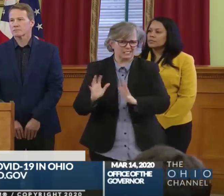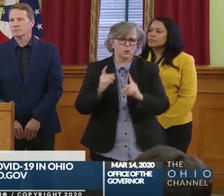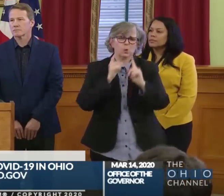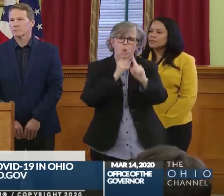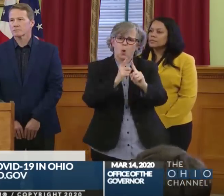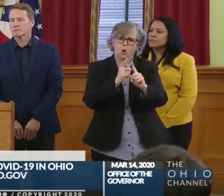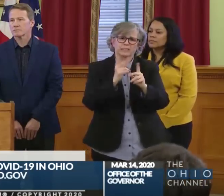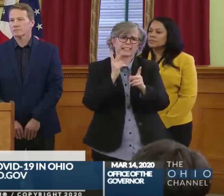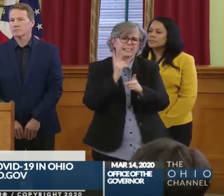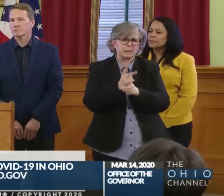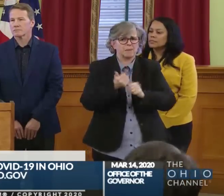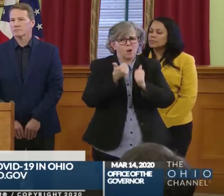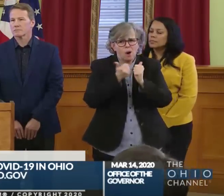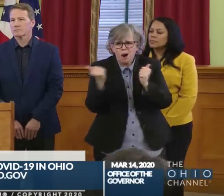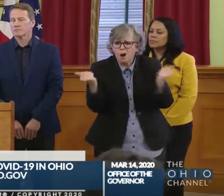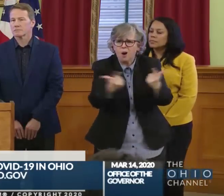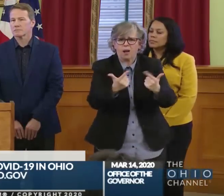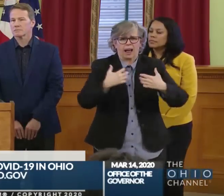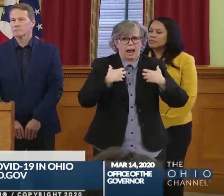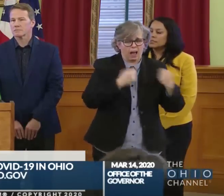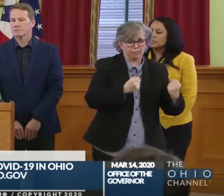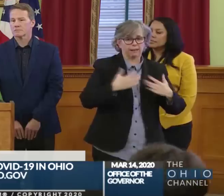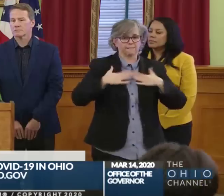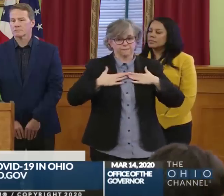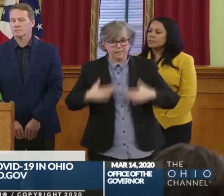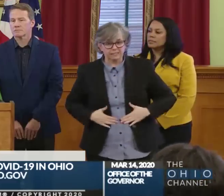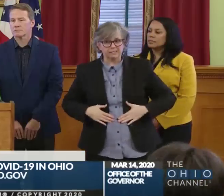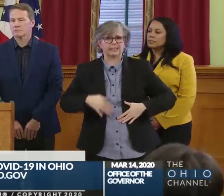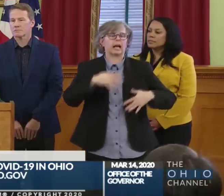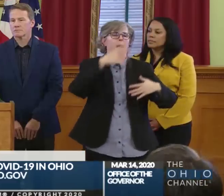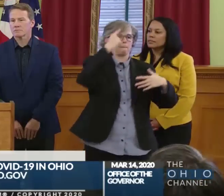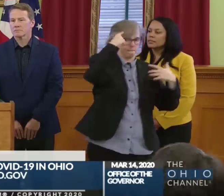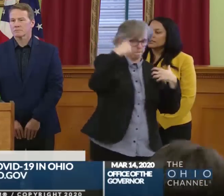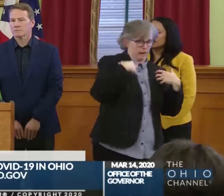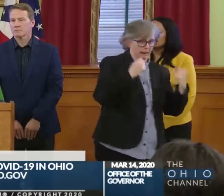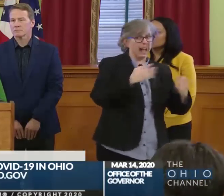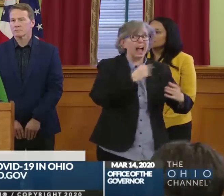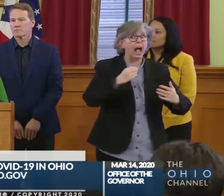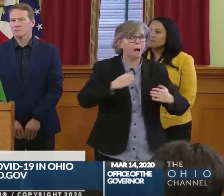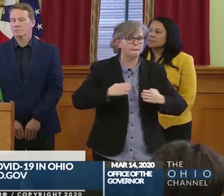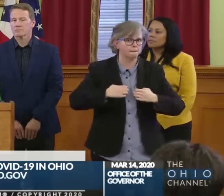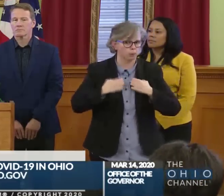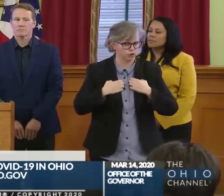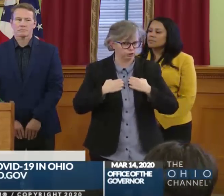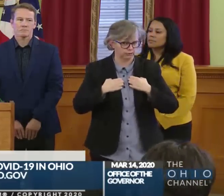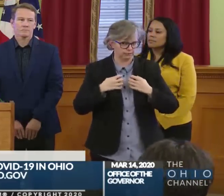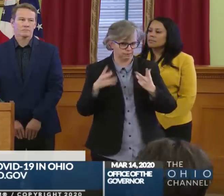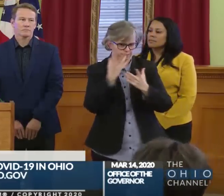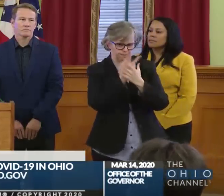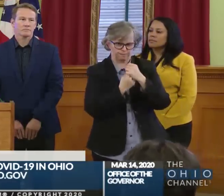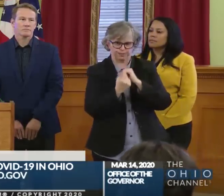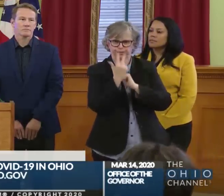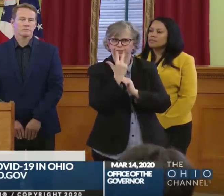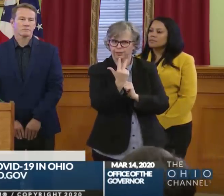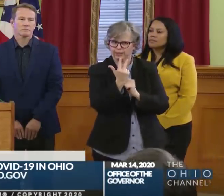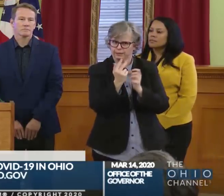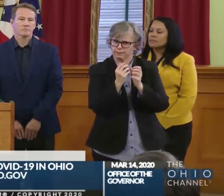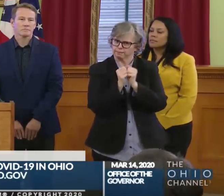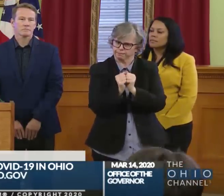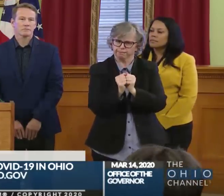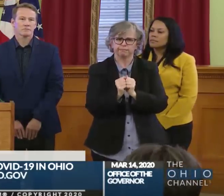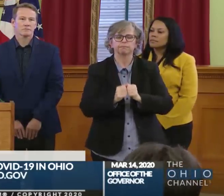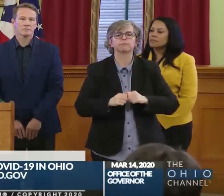physically, but mentally and emotionally as well. And we're also committed to everything that we can do to make sure that those struggling with